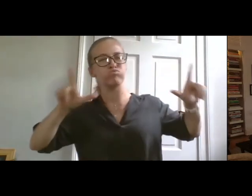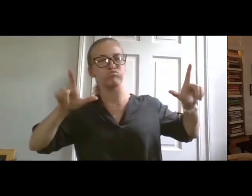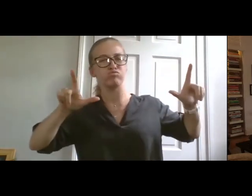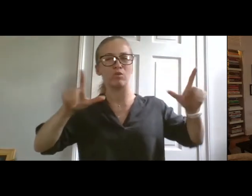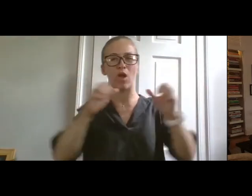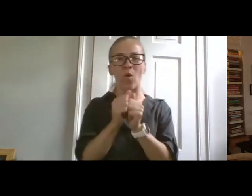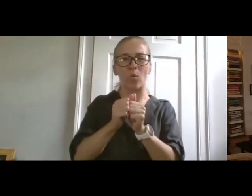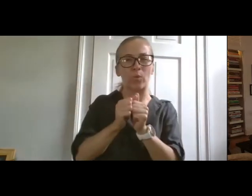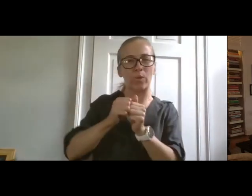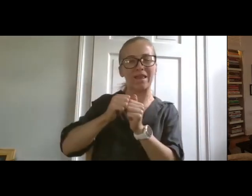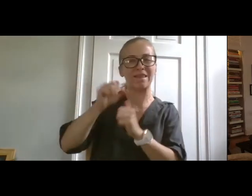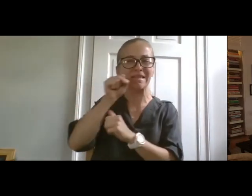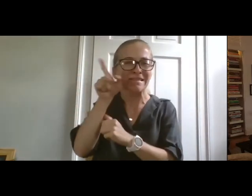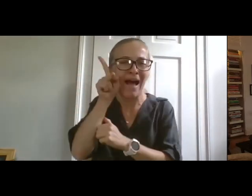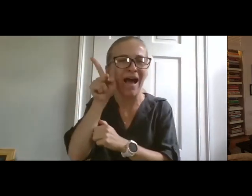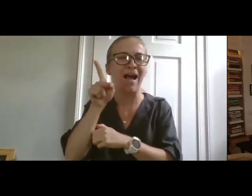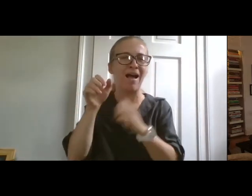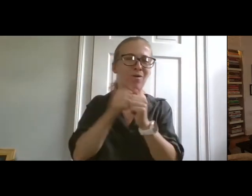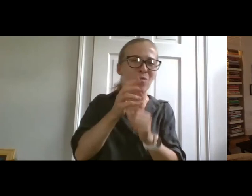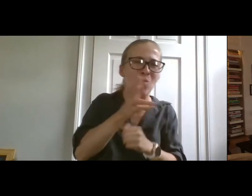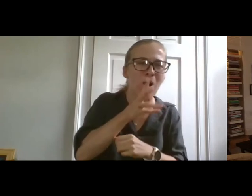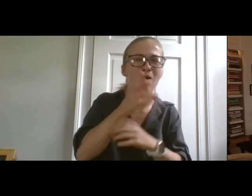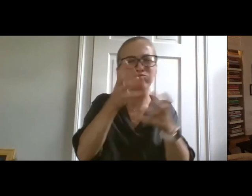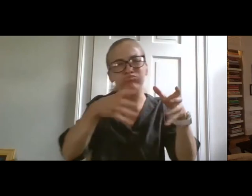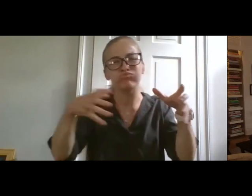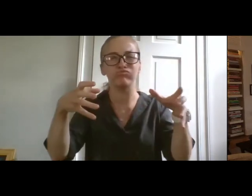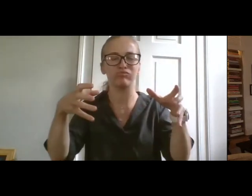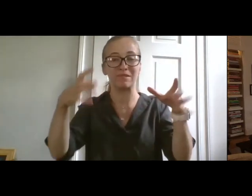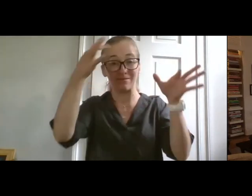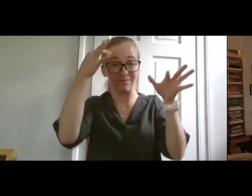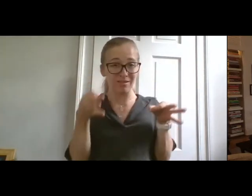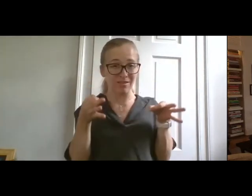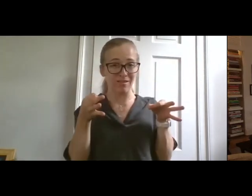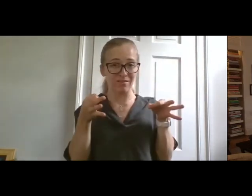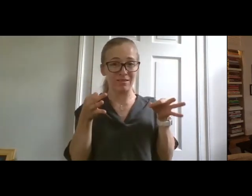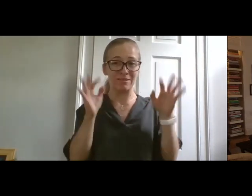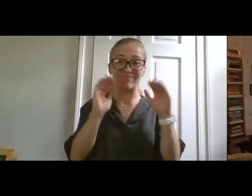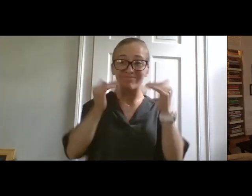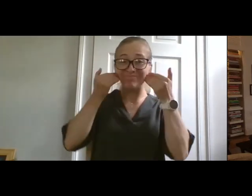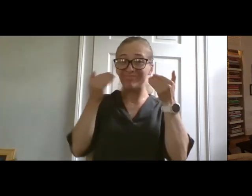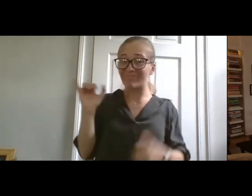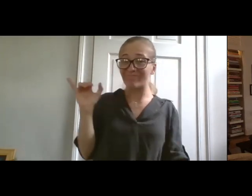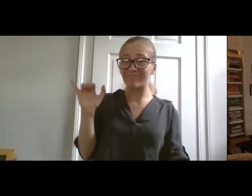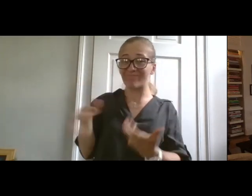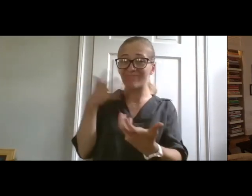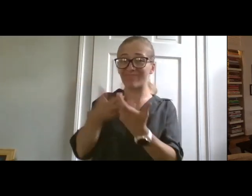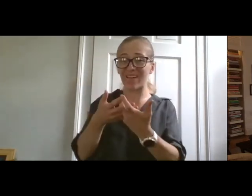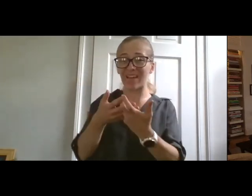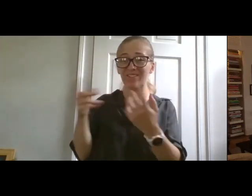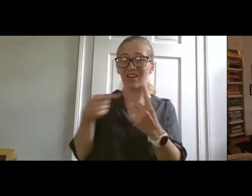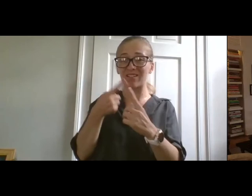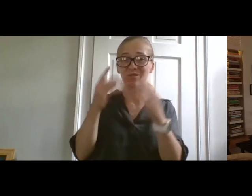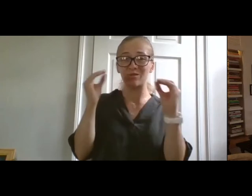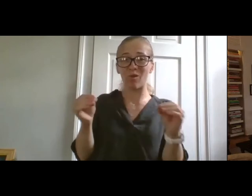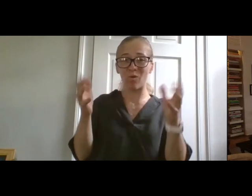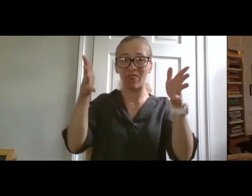pastry bags stained around the sides and edges. He decides to smile too until there's no one left on the